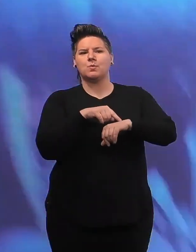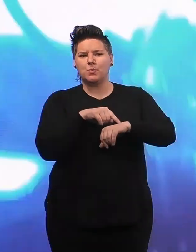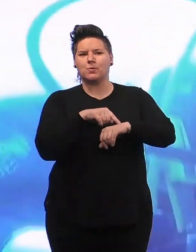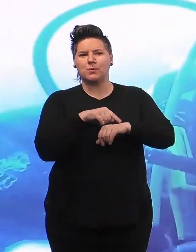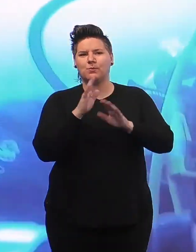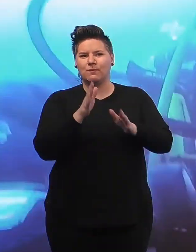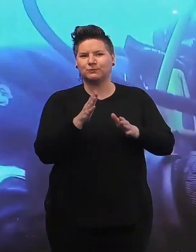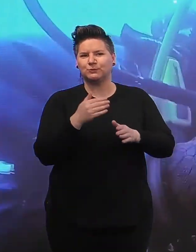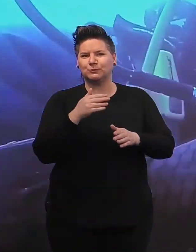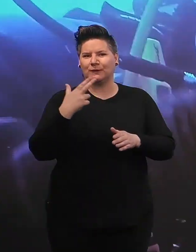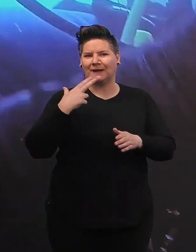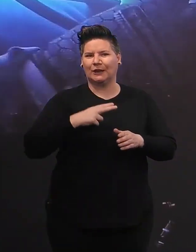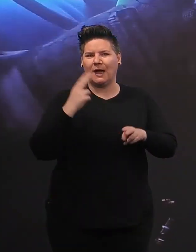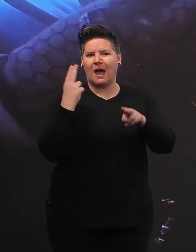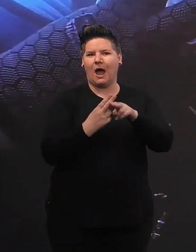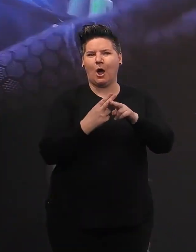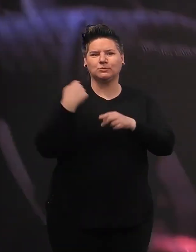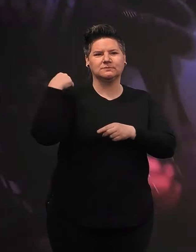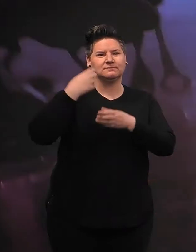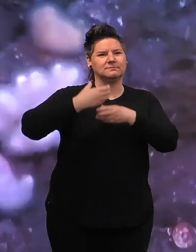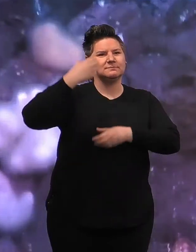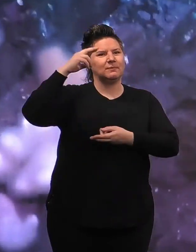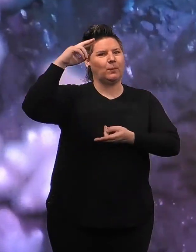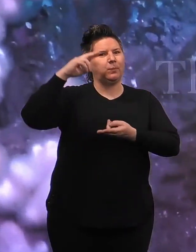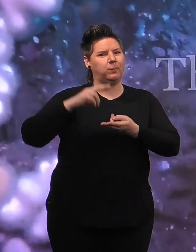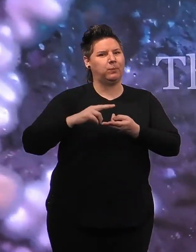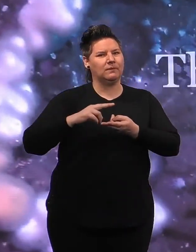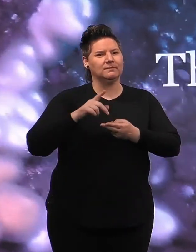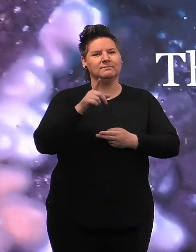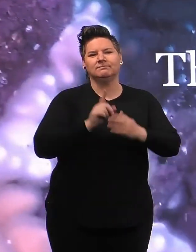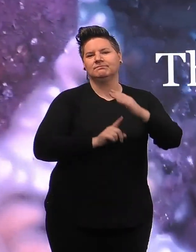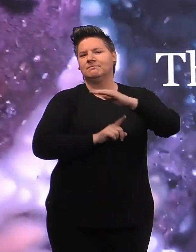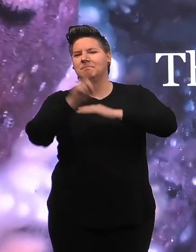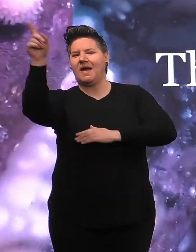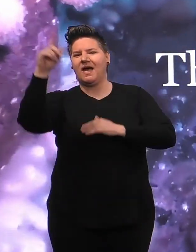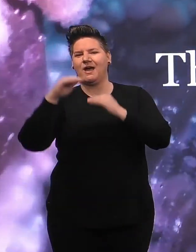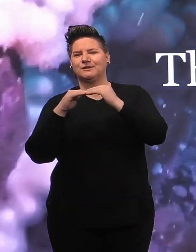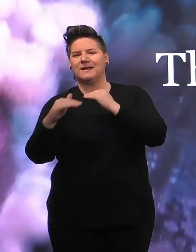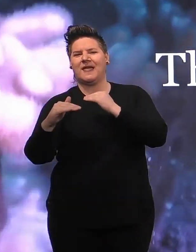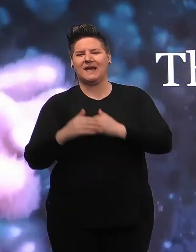we're nearly out of compressed air. So we're going to go back to the surface.